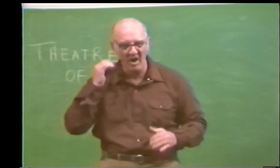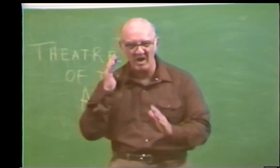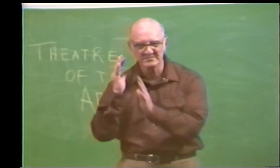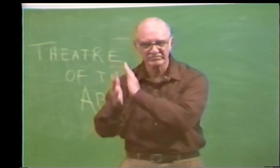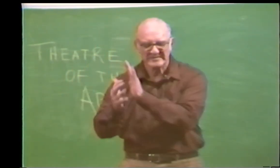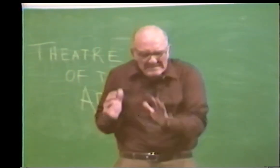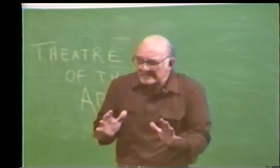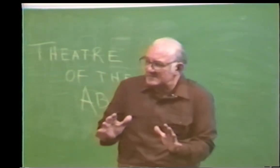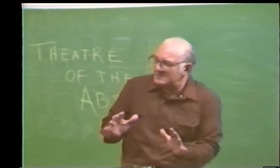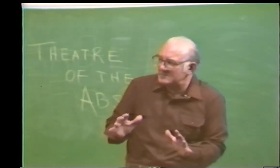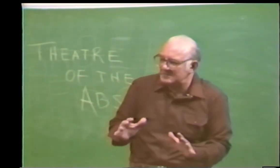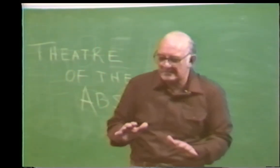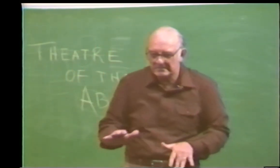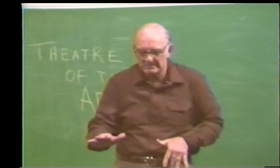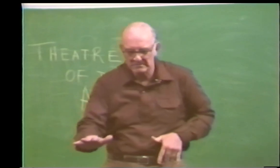Cause